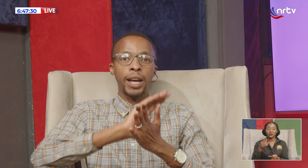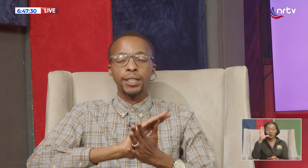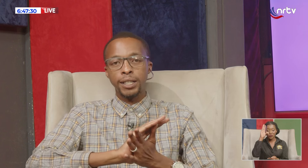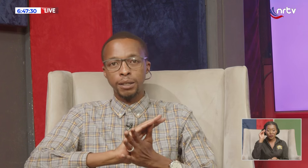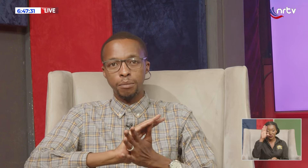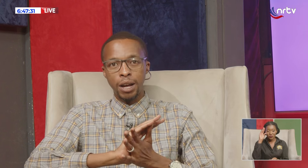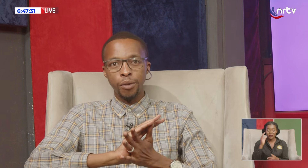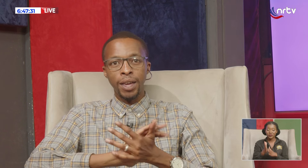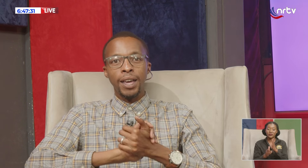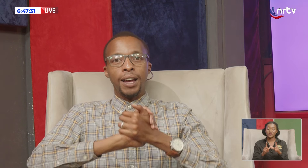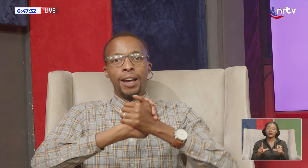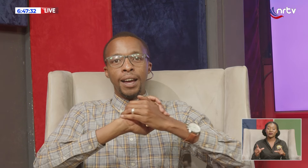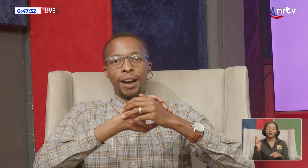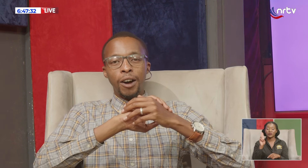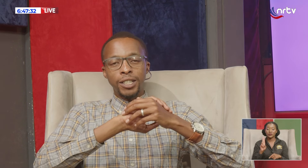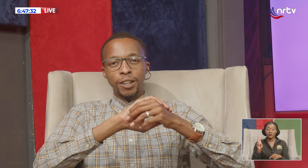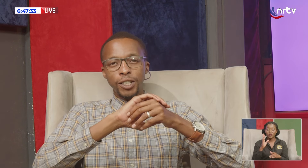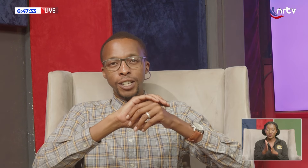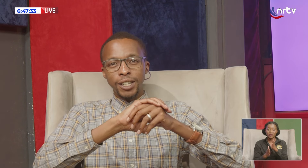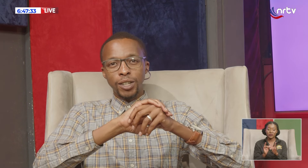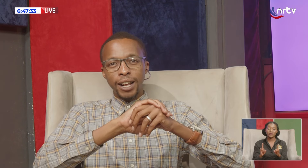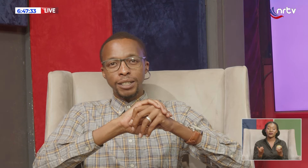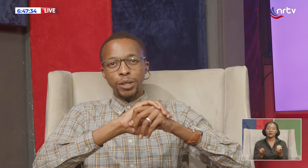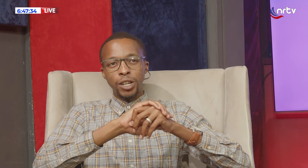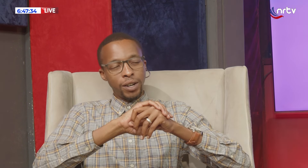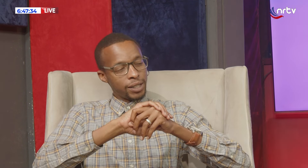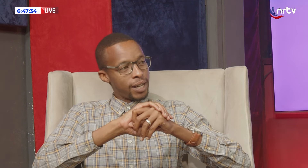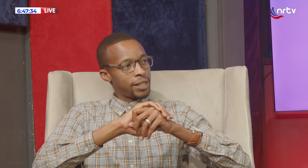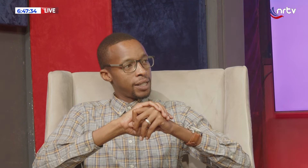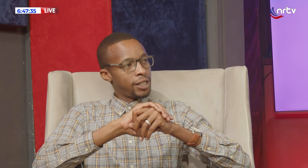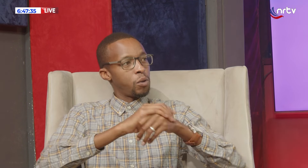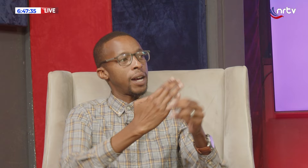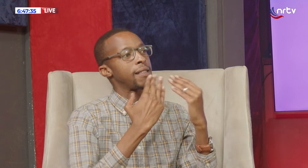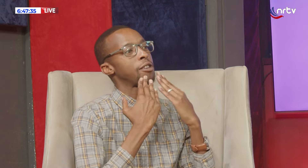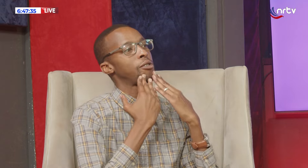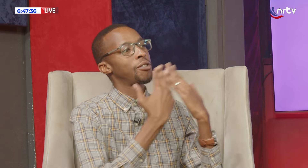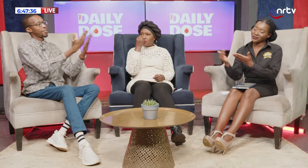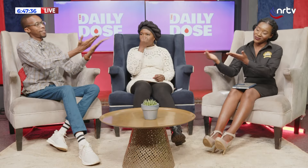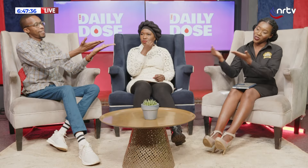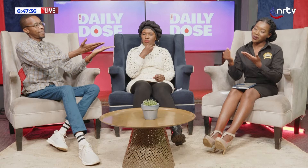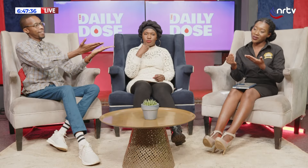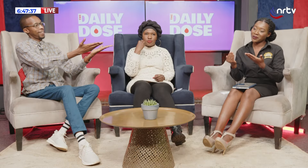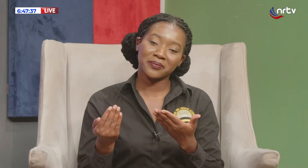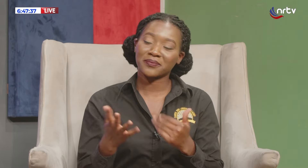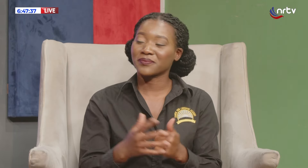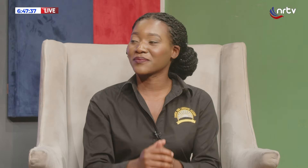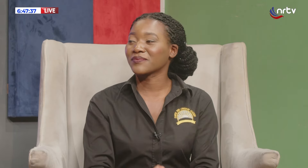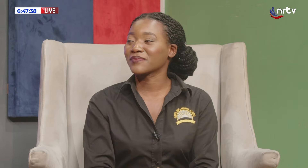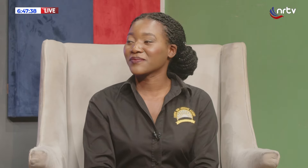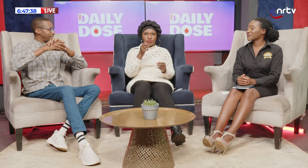in Zimbabwe. Our technical director is telling us about director's cuts. Trissy Chokuchanga, thank you. You're welcome. What is director's cut?